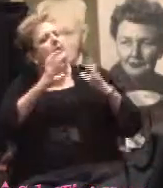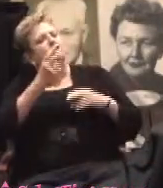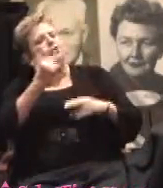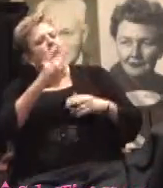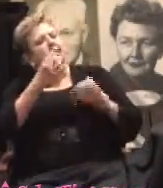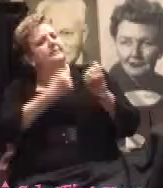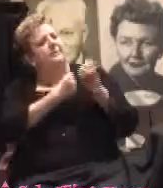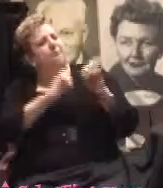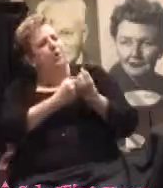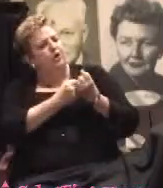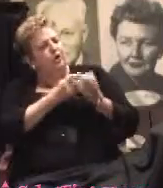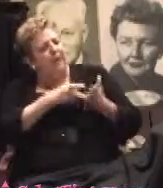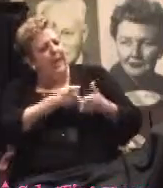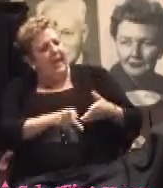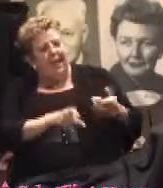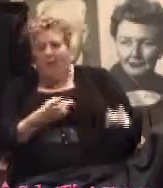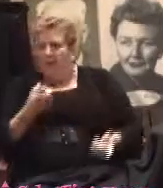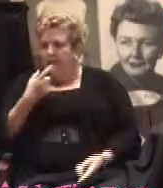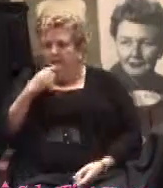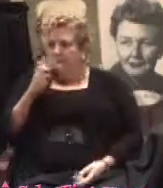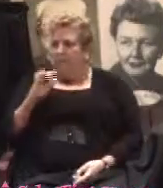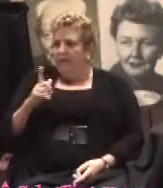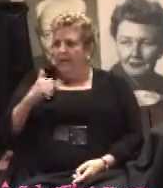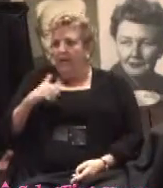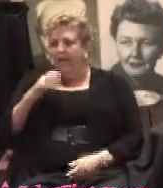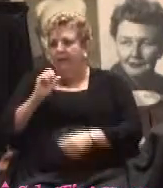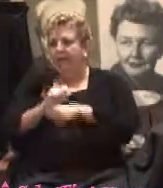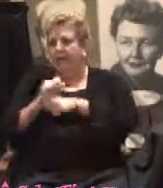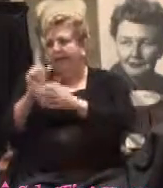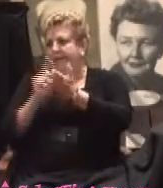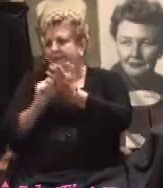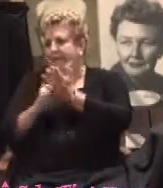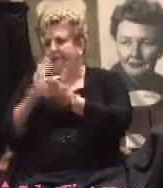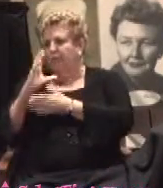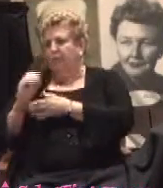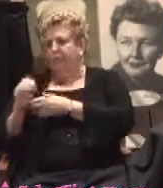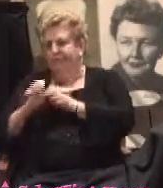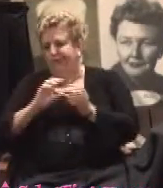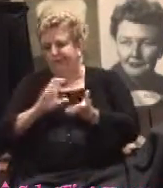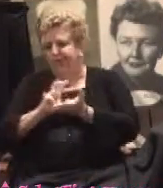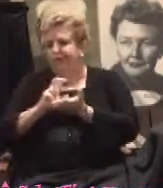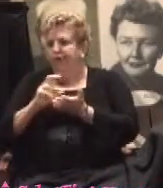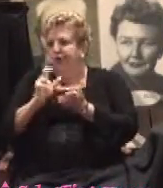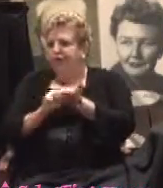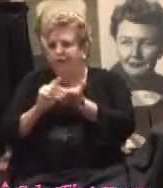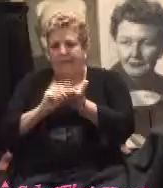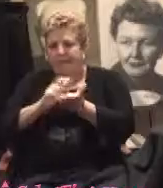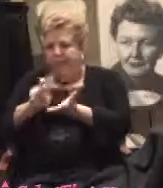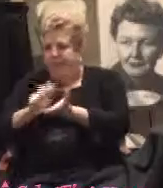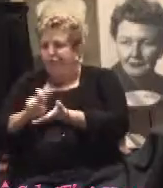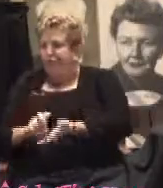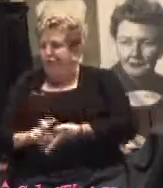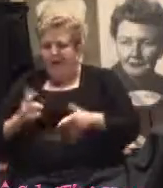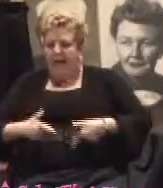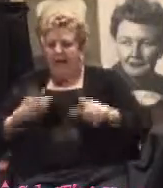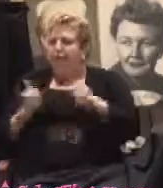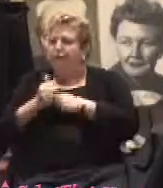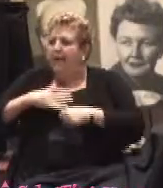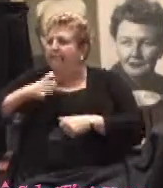I work at a newspaper from midnight to 4 in the morning stacking papers on a loading dock. I live with my mom and dad in my old bedroom. I'm 31 years